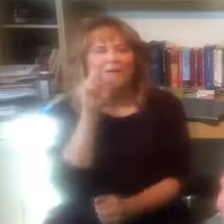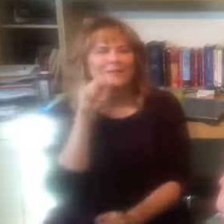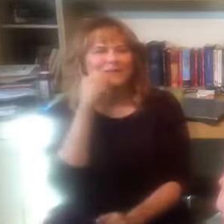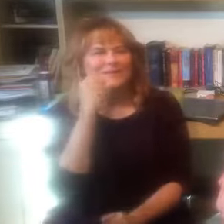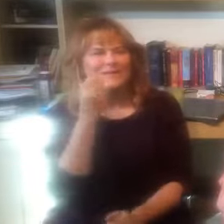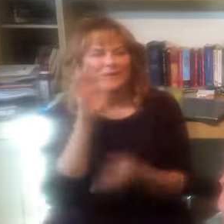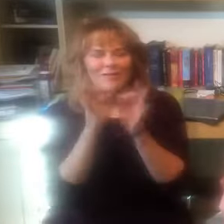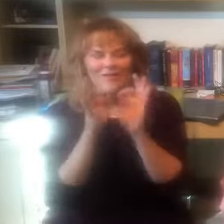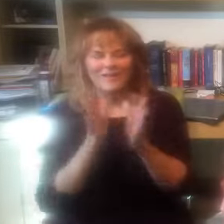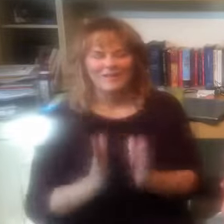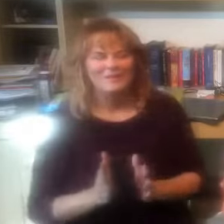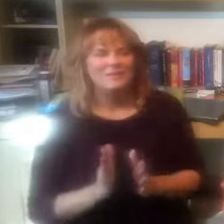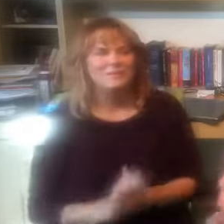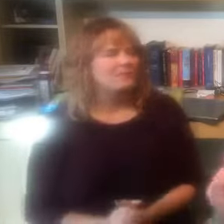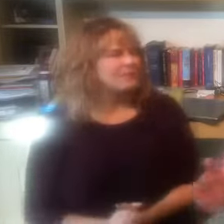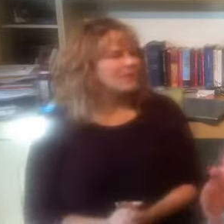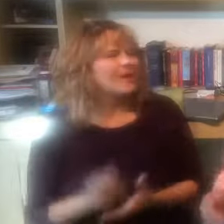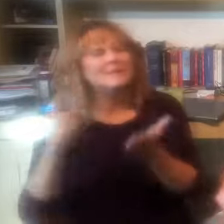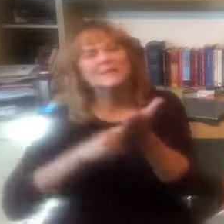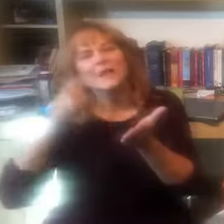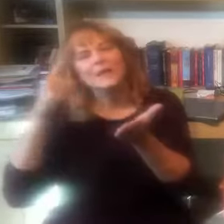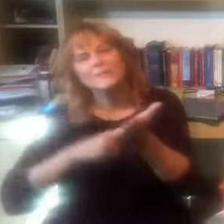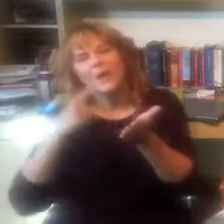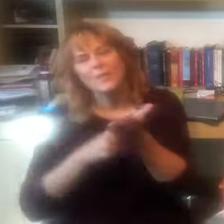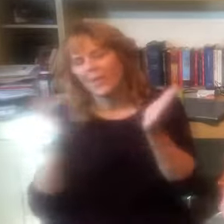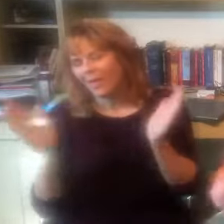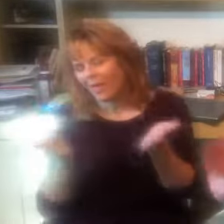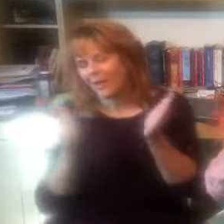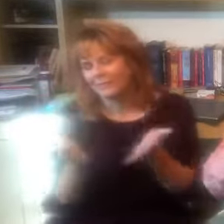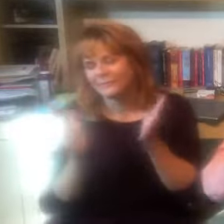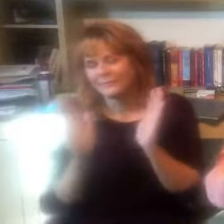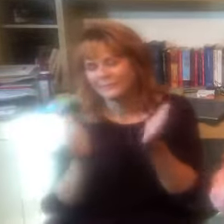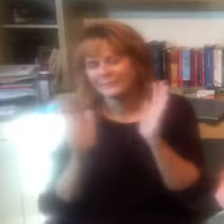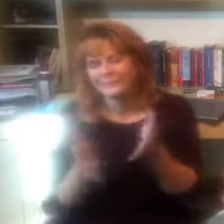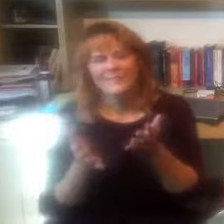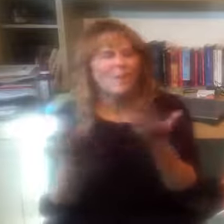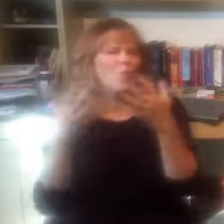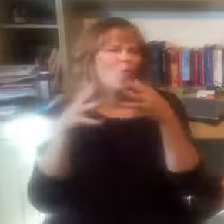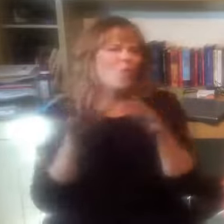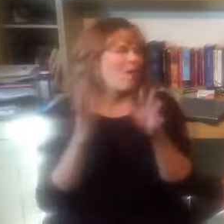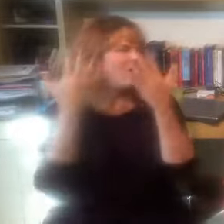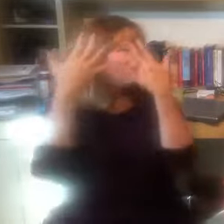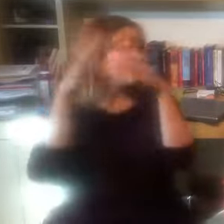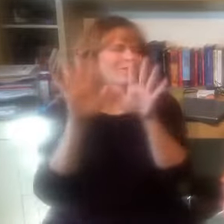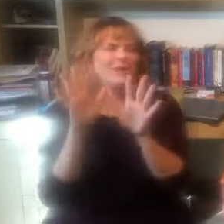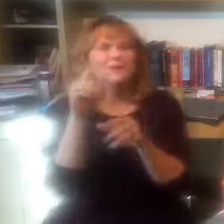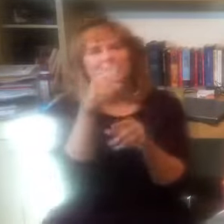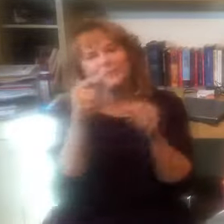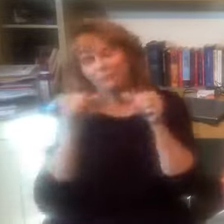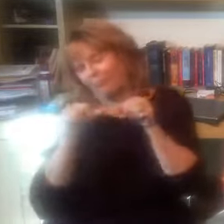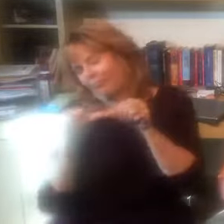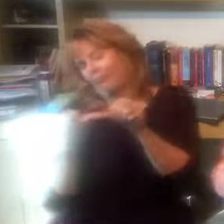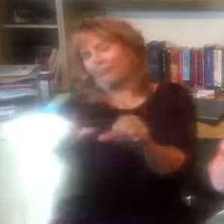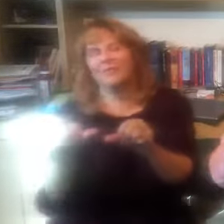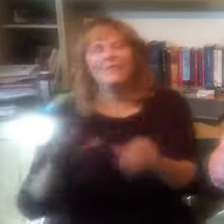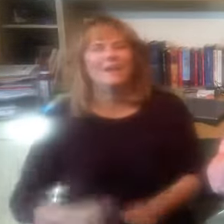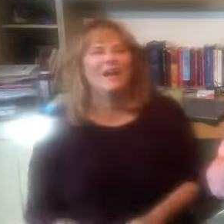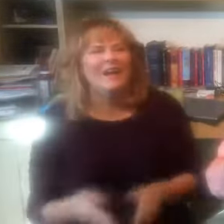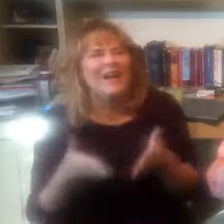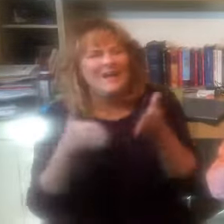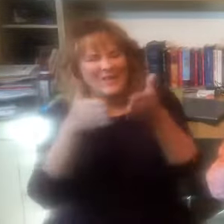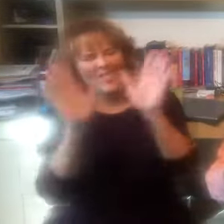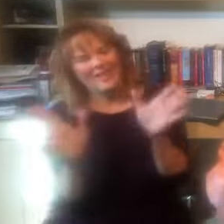Phillips. And sometimes we get into a conversation and we don't want to finish it and it's time to go on the air, so we just keep on going. So